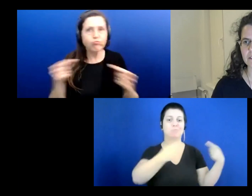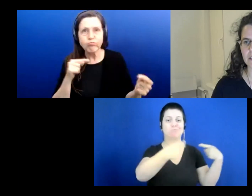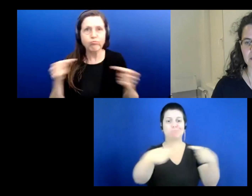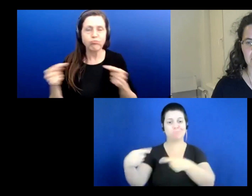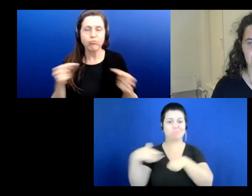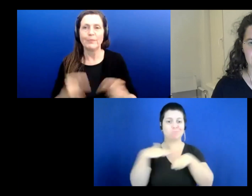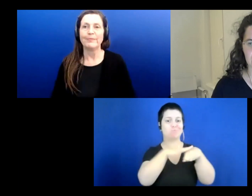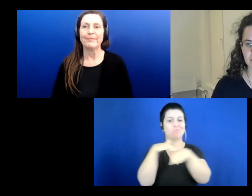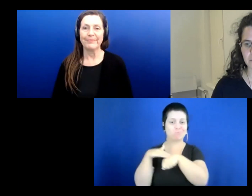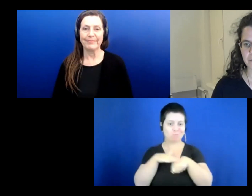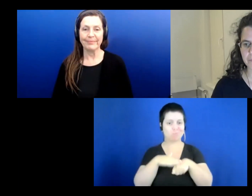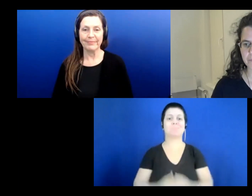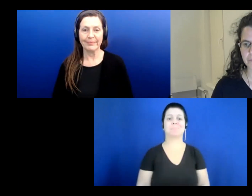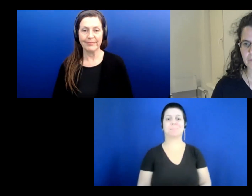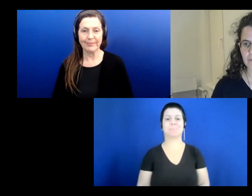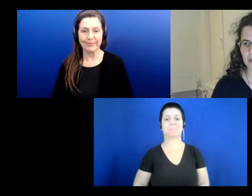Let's see.